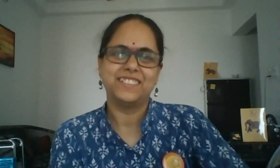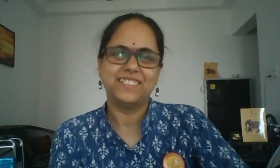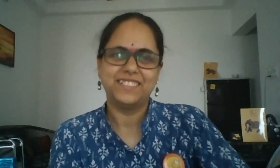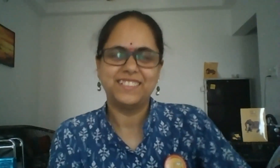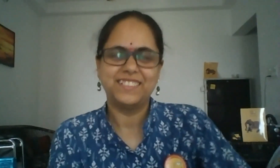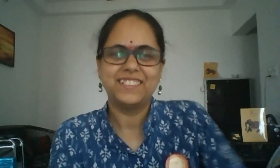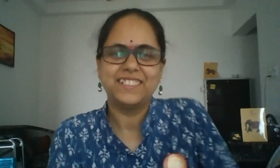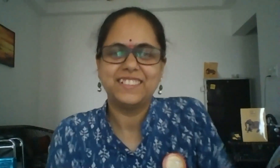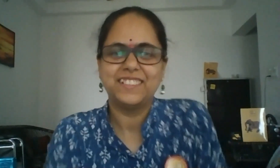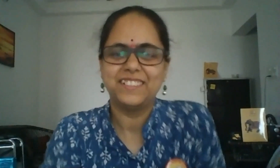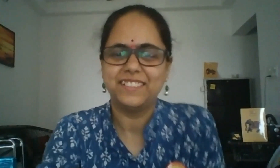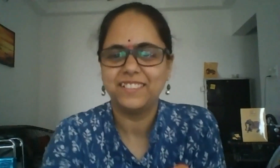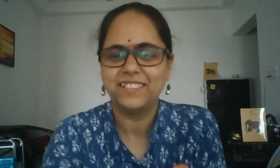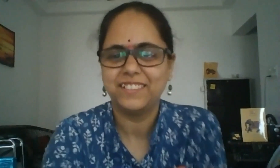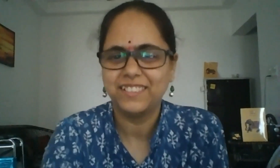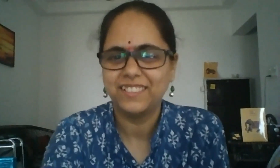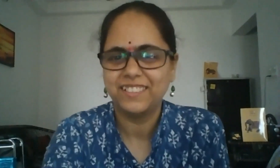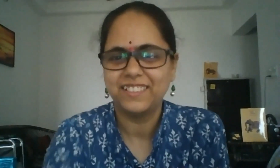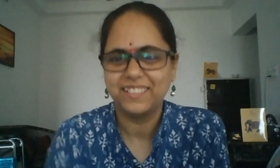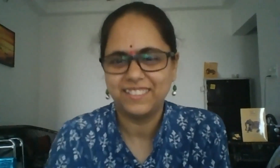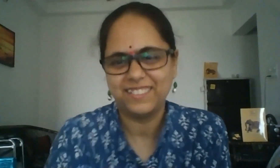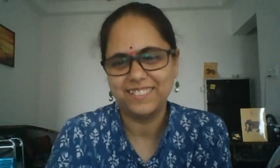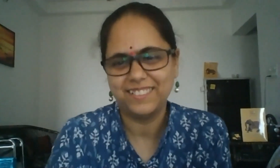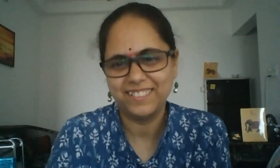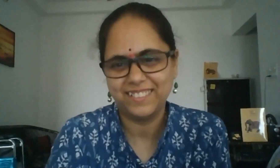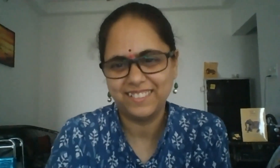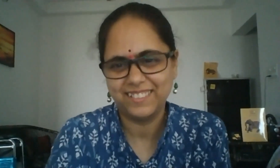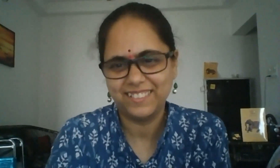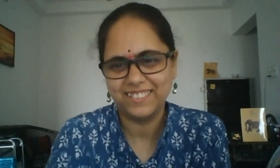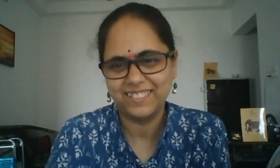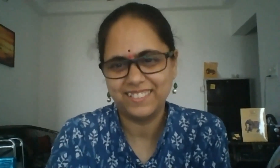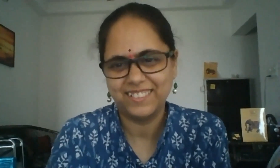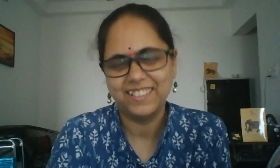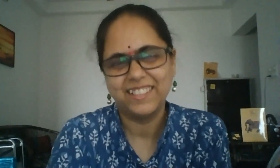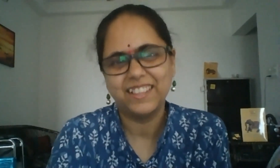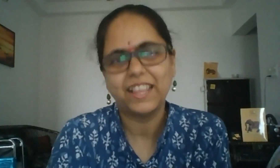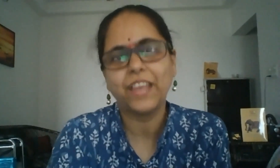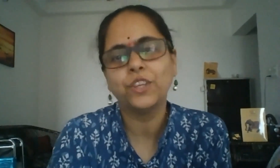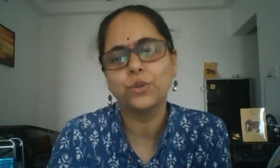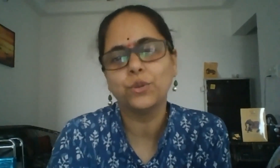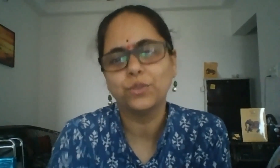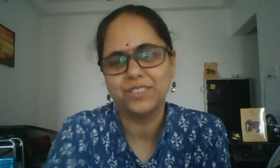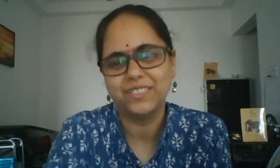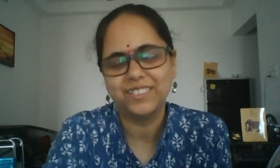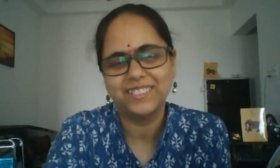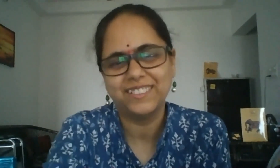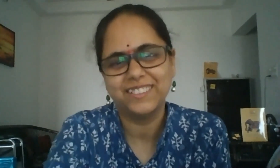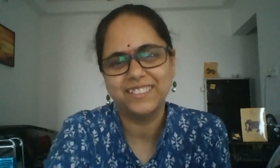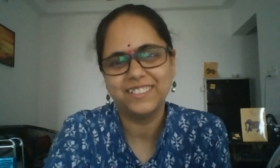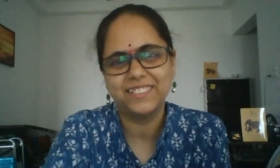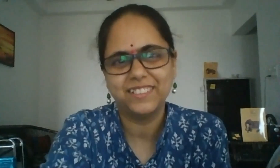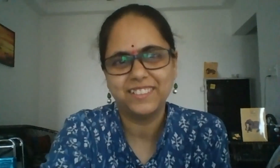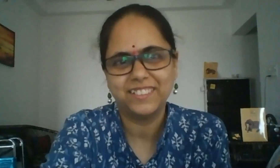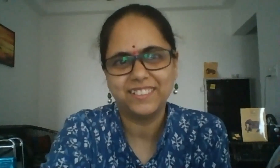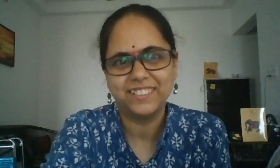to you. So you connected us and initiated the program. We have already connected